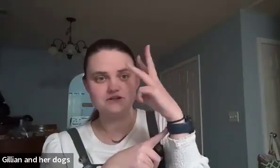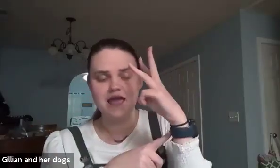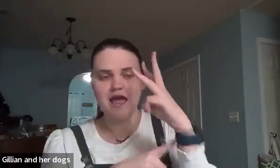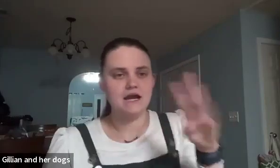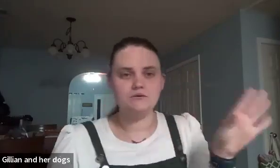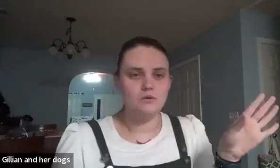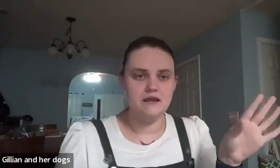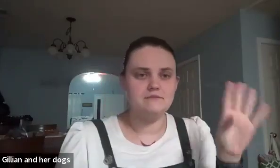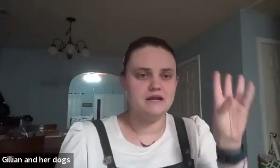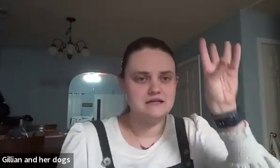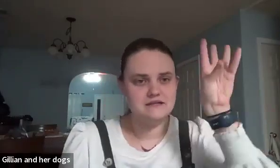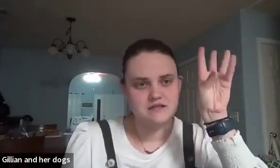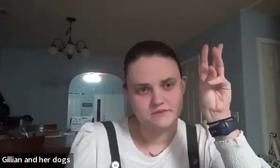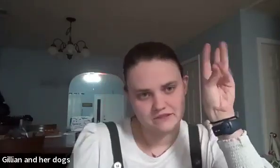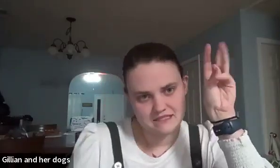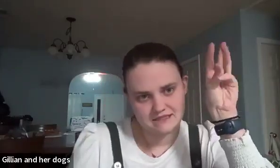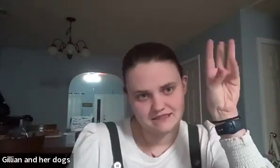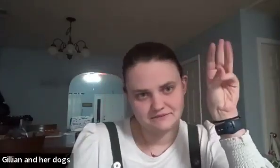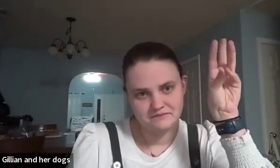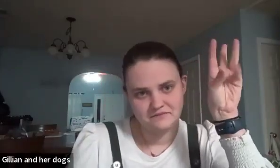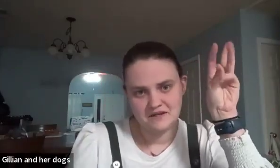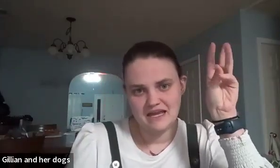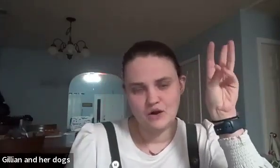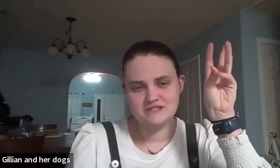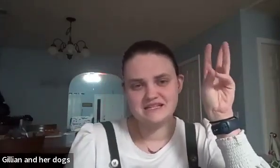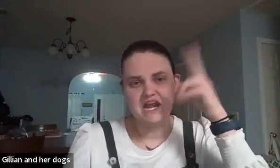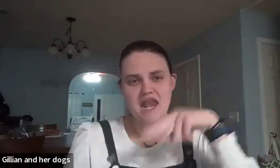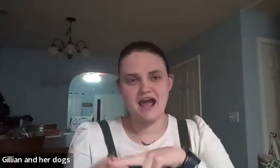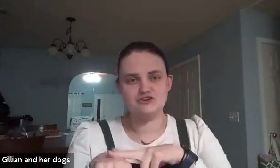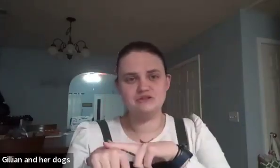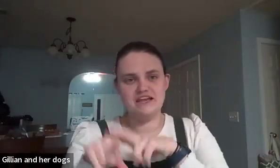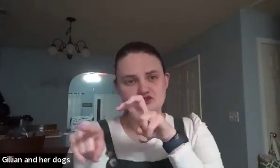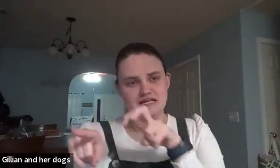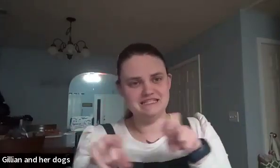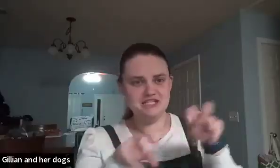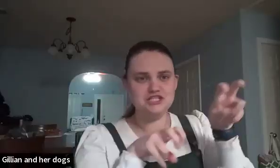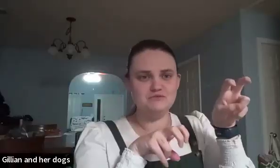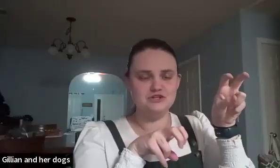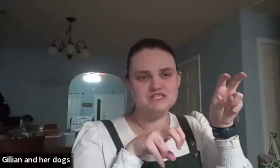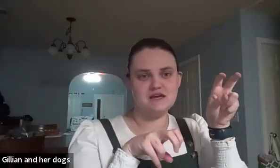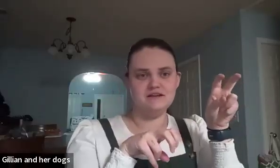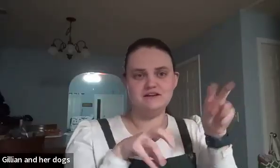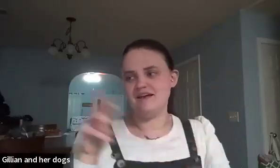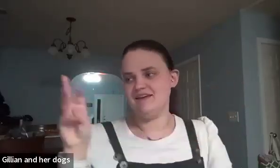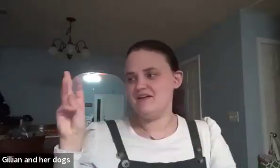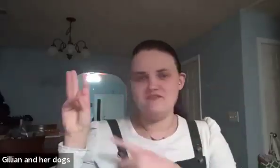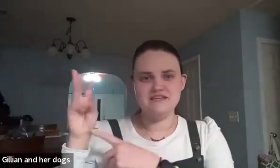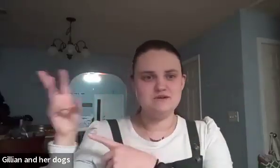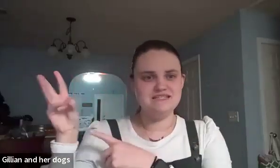learned, and I don't know when, but I suddenly stopped and went to 16. It almost is like a natural like transition where you just suddenly are like, this one's